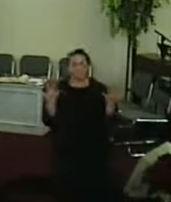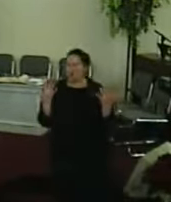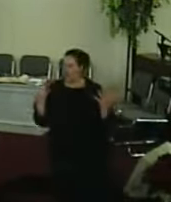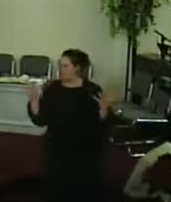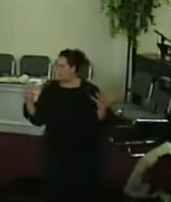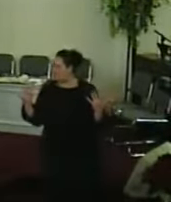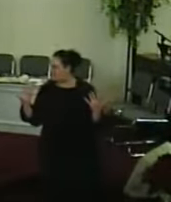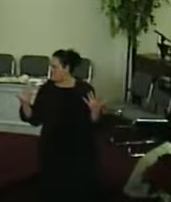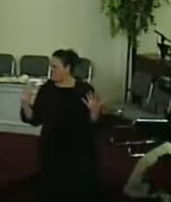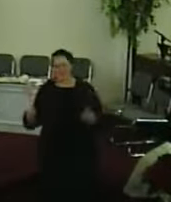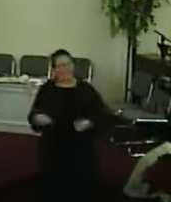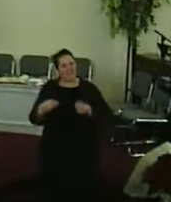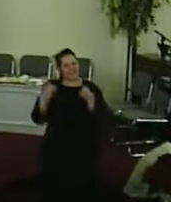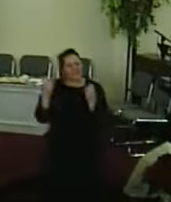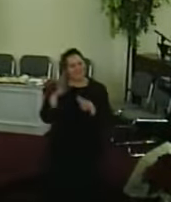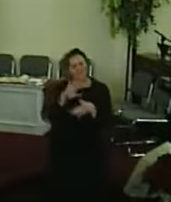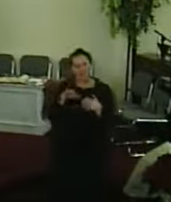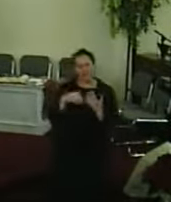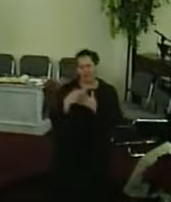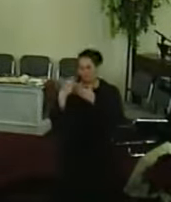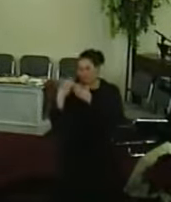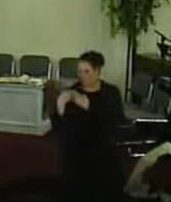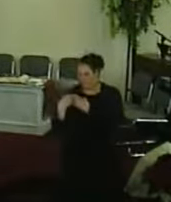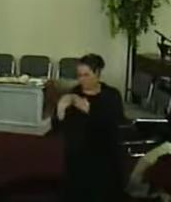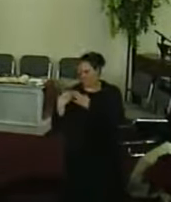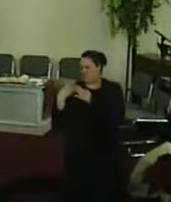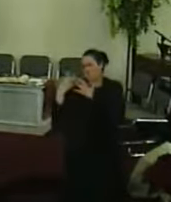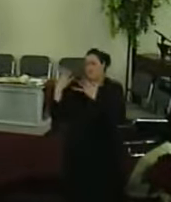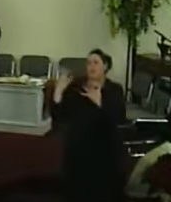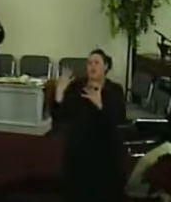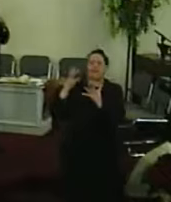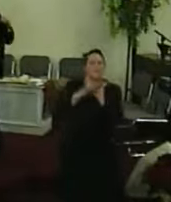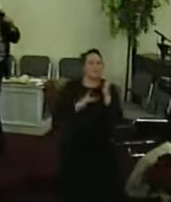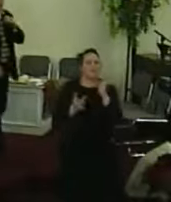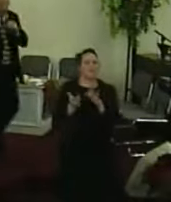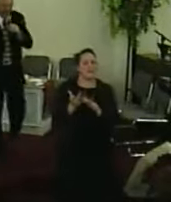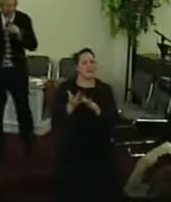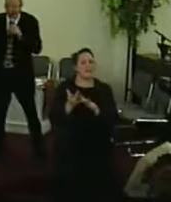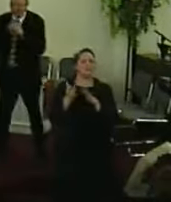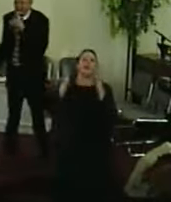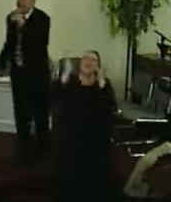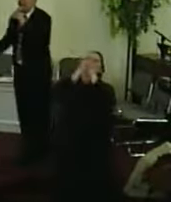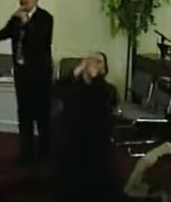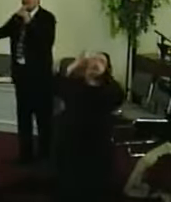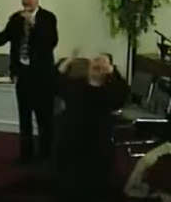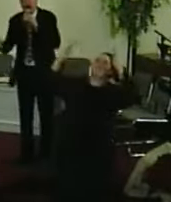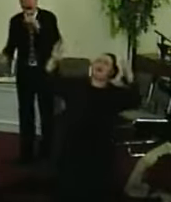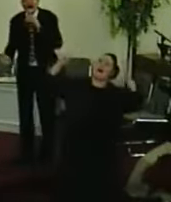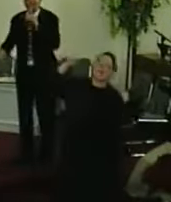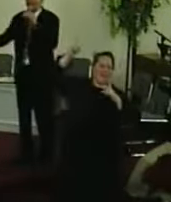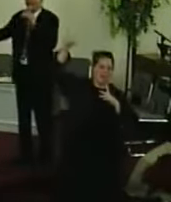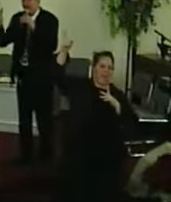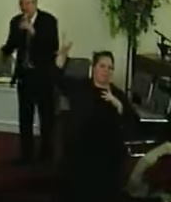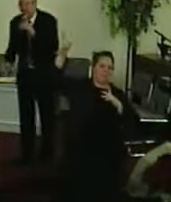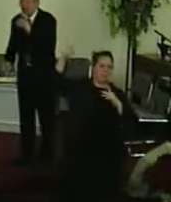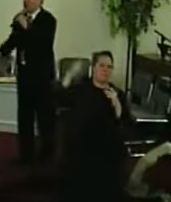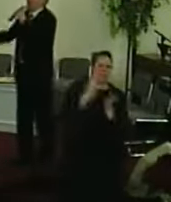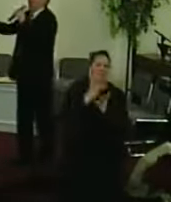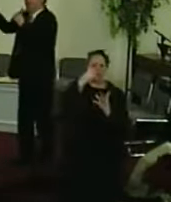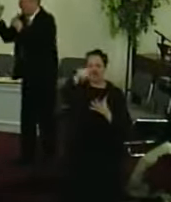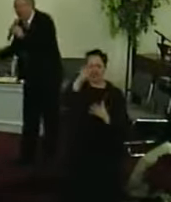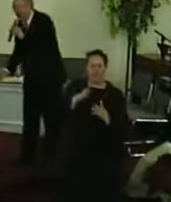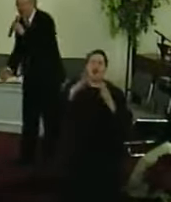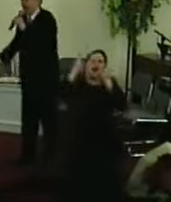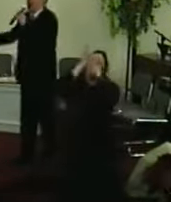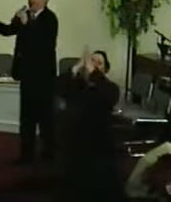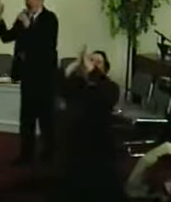on down with a good telescopic vision. Come on down and magnify God. And let God get bigger